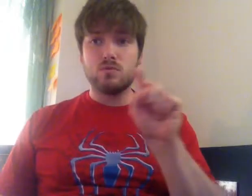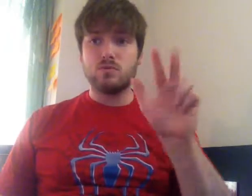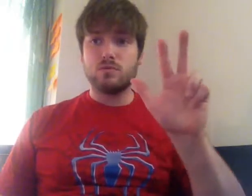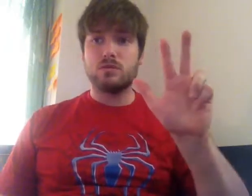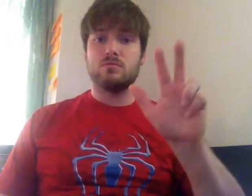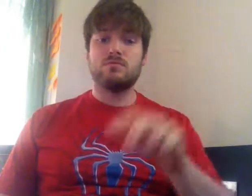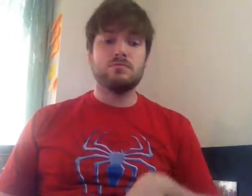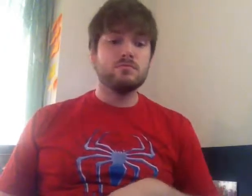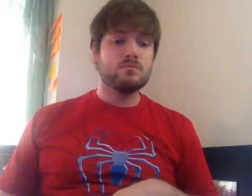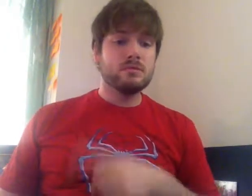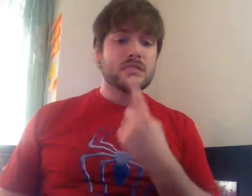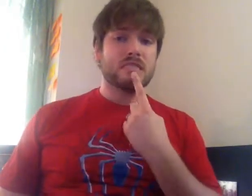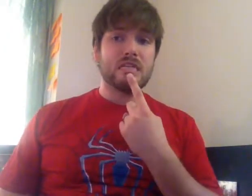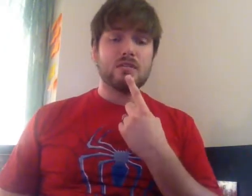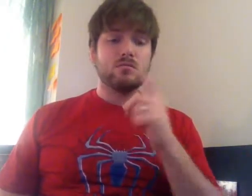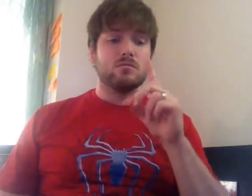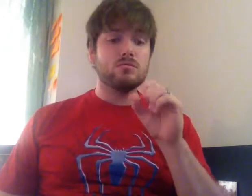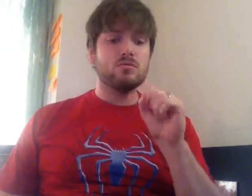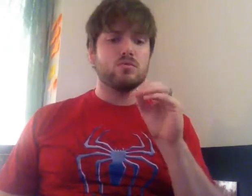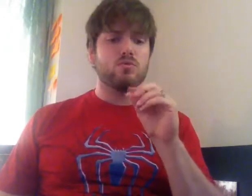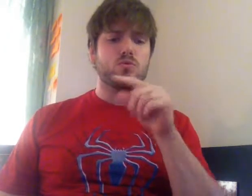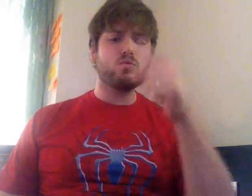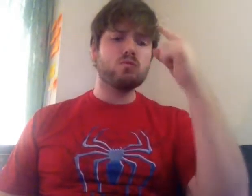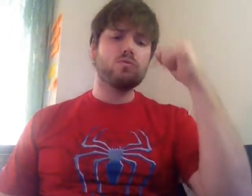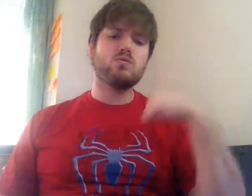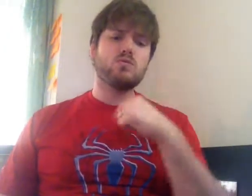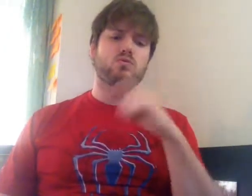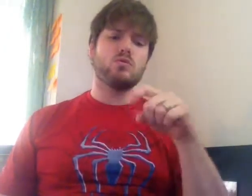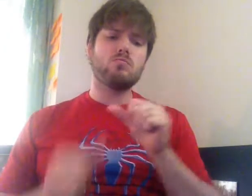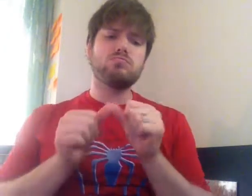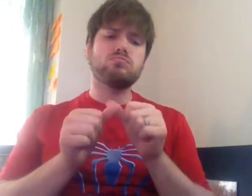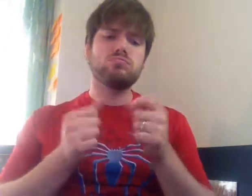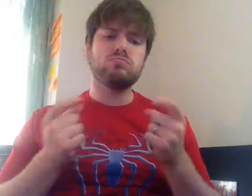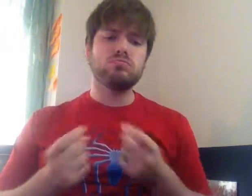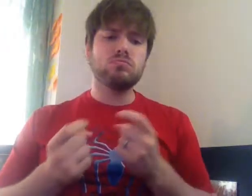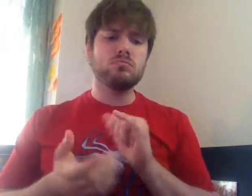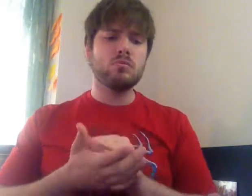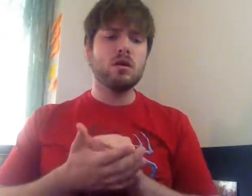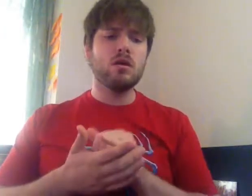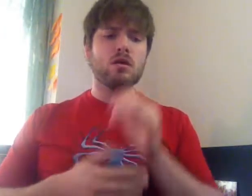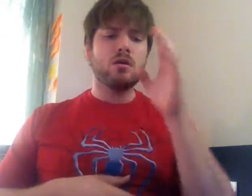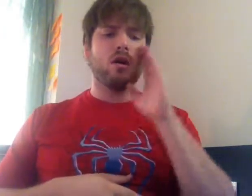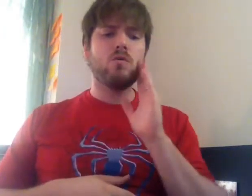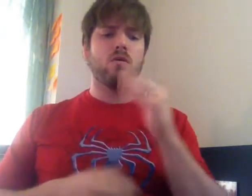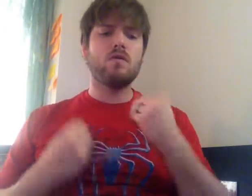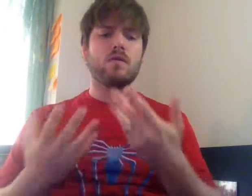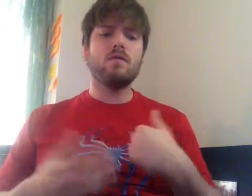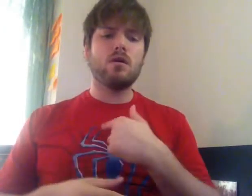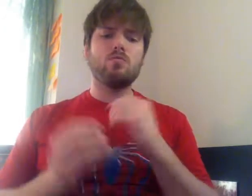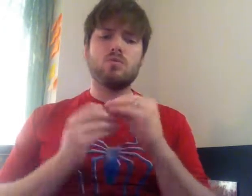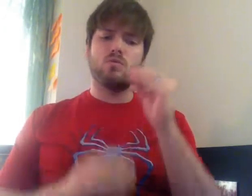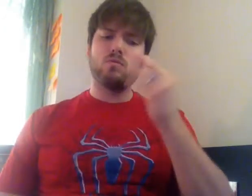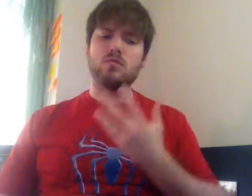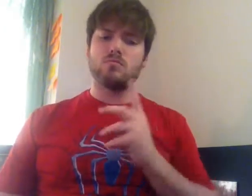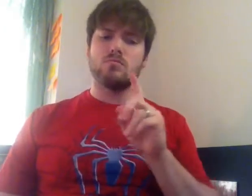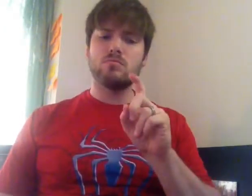kind of sad, these clouds. They're getting crushed by some of that sinking air aloft. And I don't expect the organization of thunderstorm activity